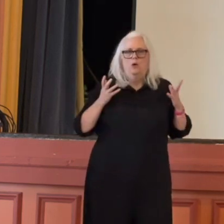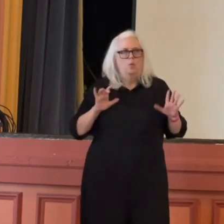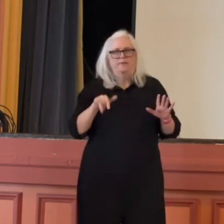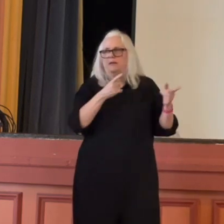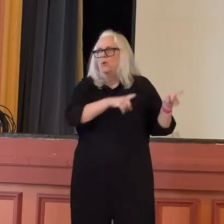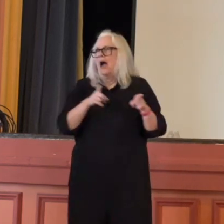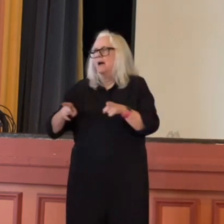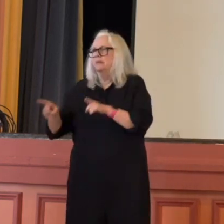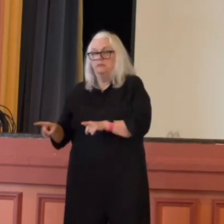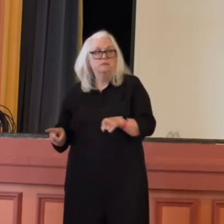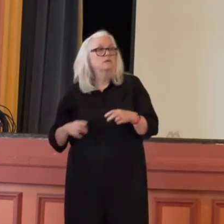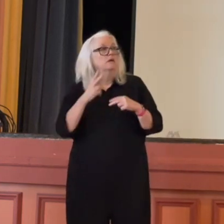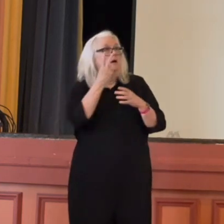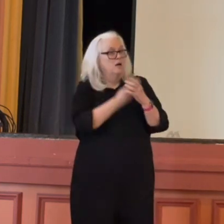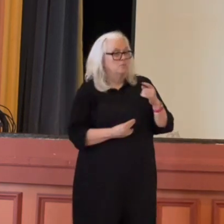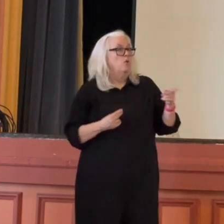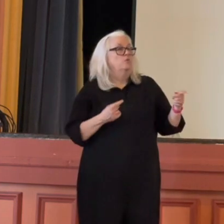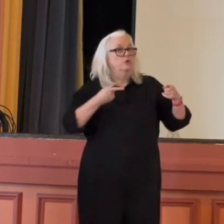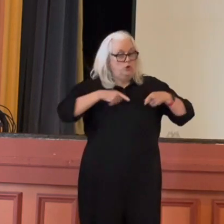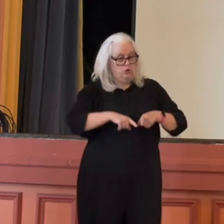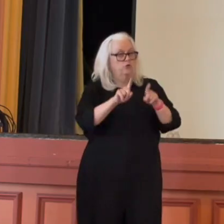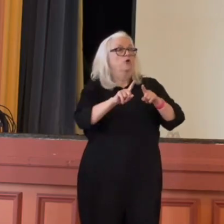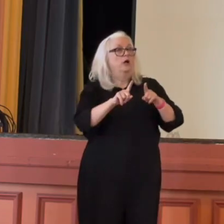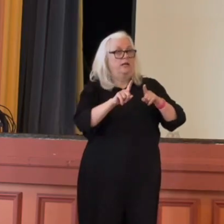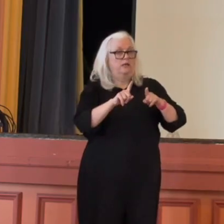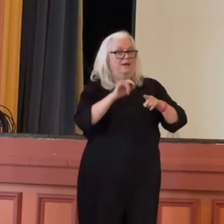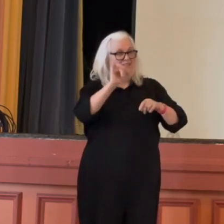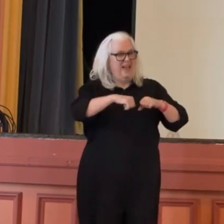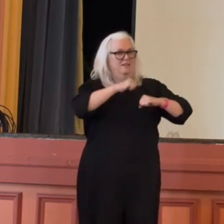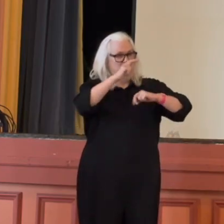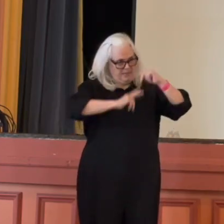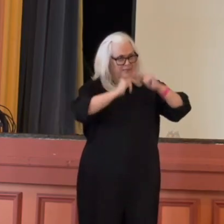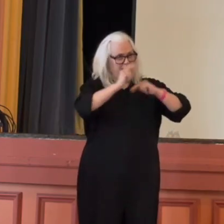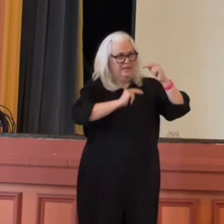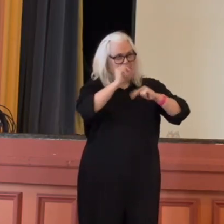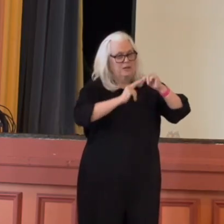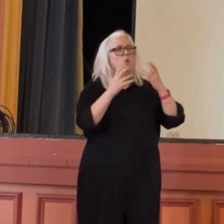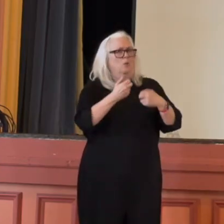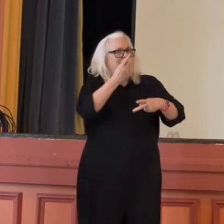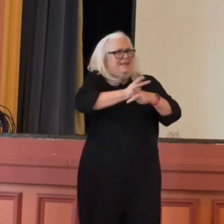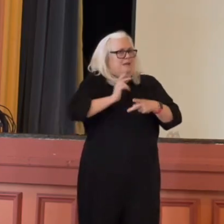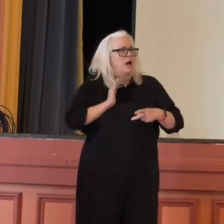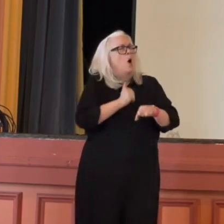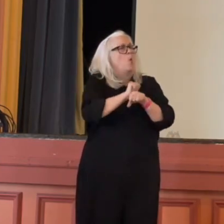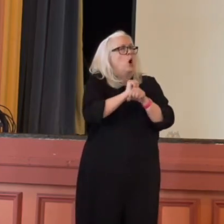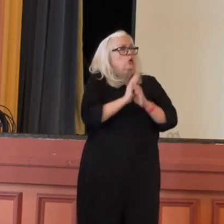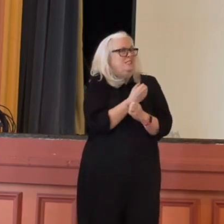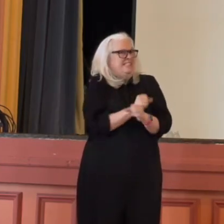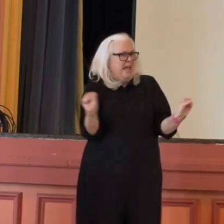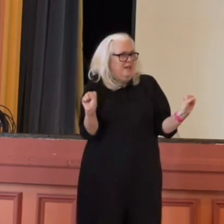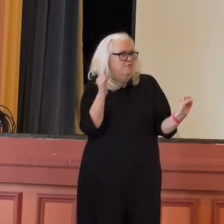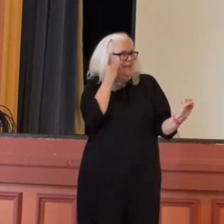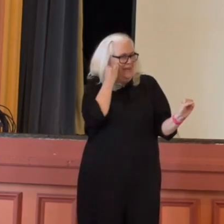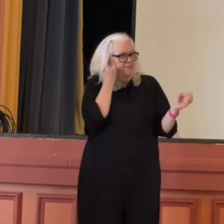during construction, both the workers that are down in the hole, but then the community at large. And then, like I said,